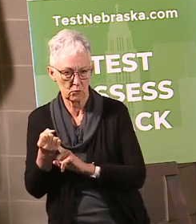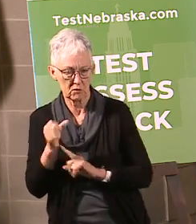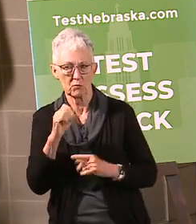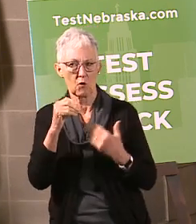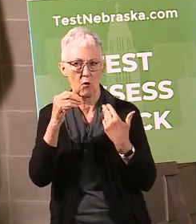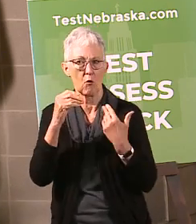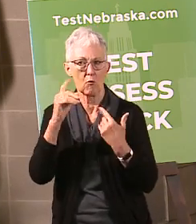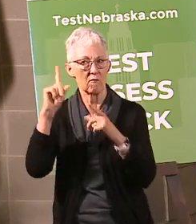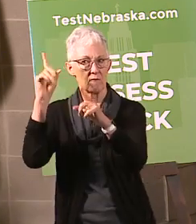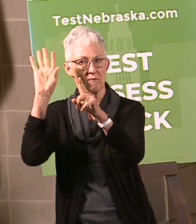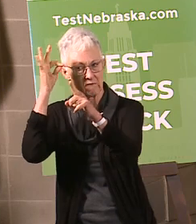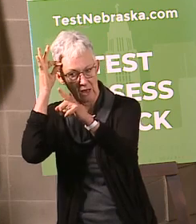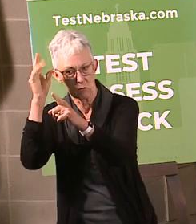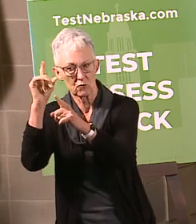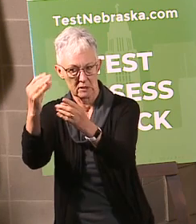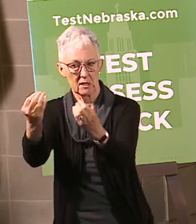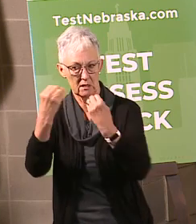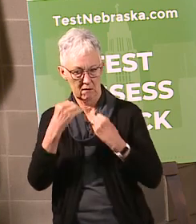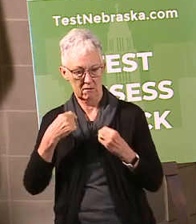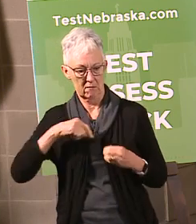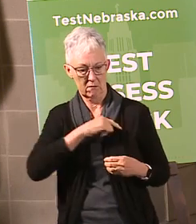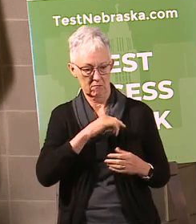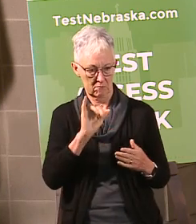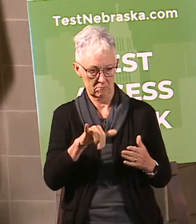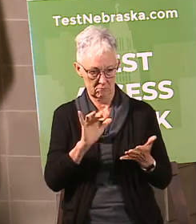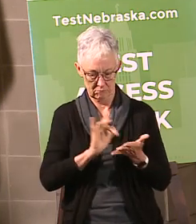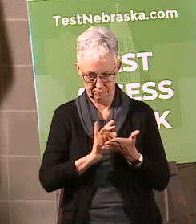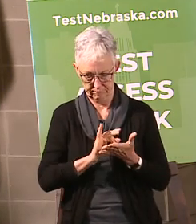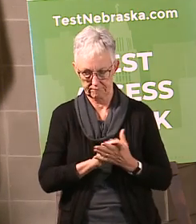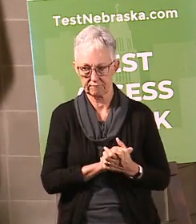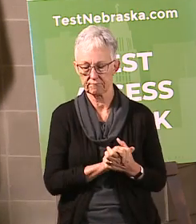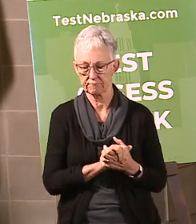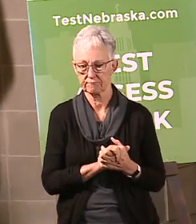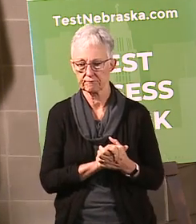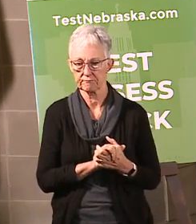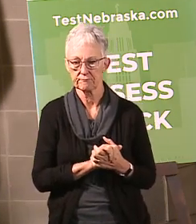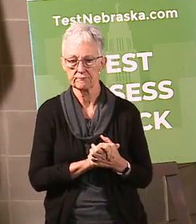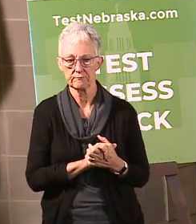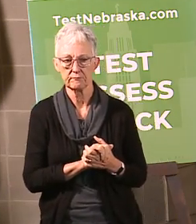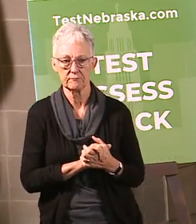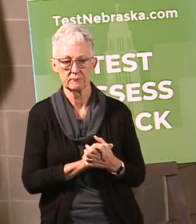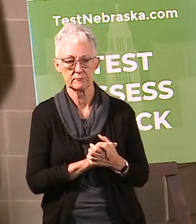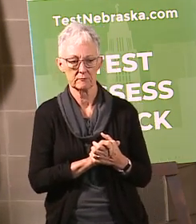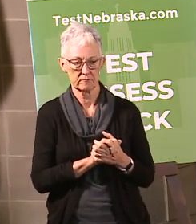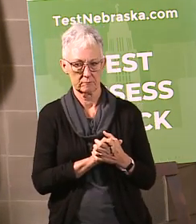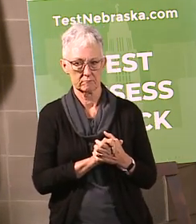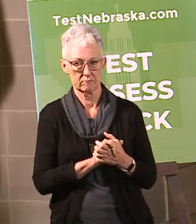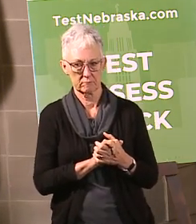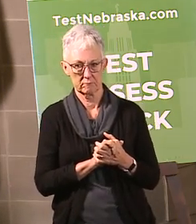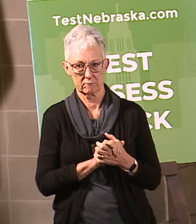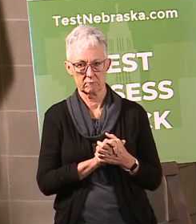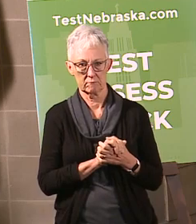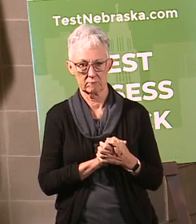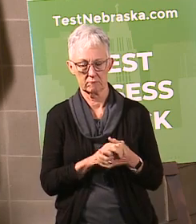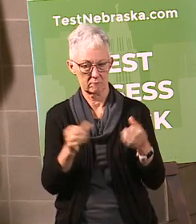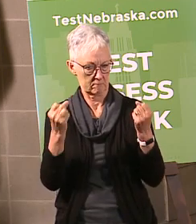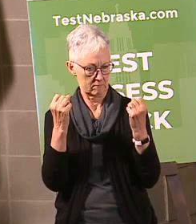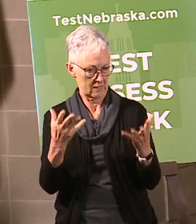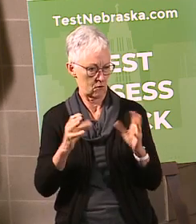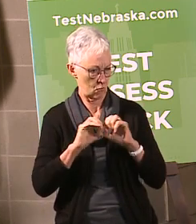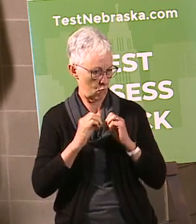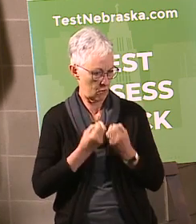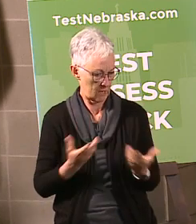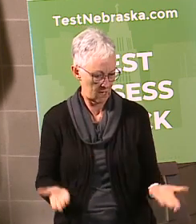So one of the things that we've talked about is that a number of organizations here in the state of Nebraska have been impacted